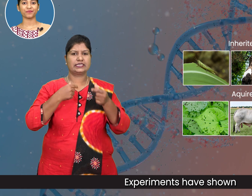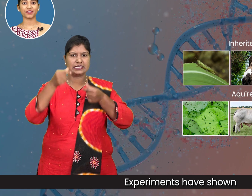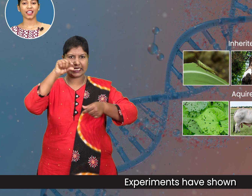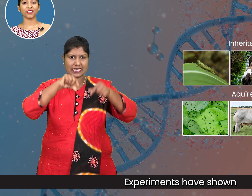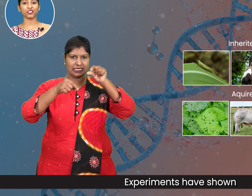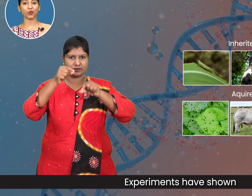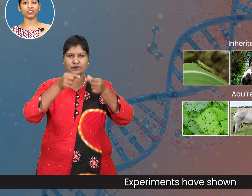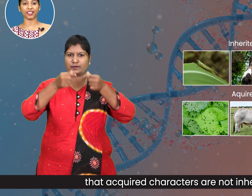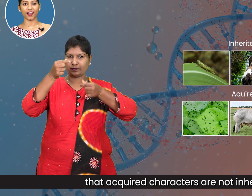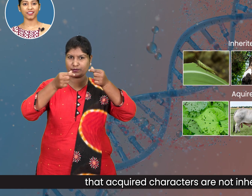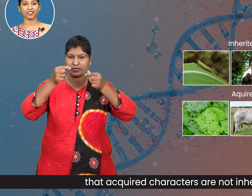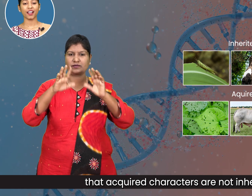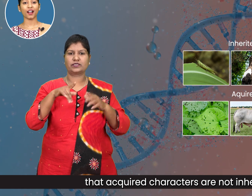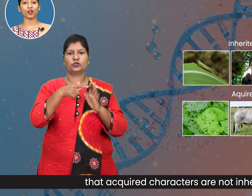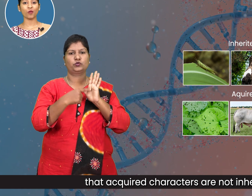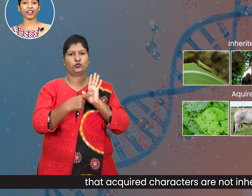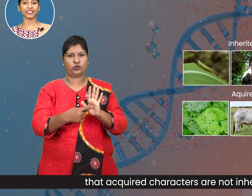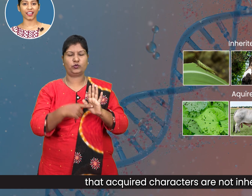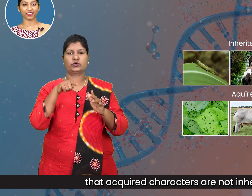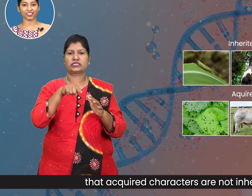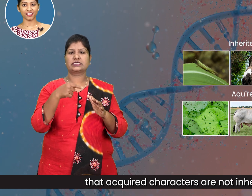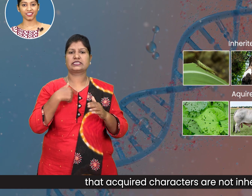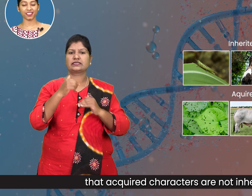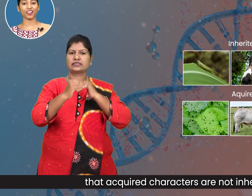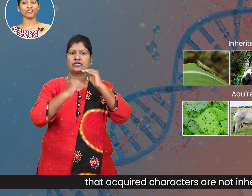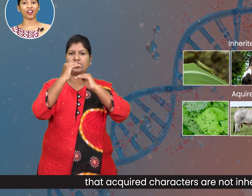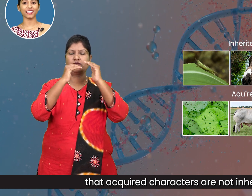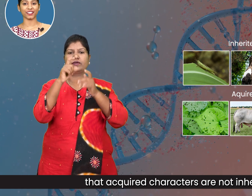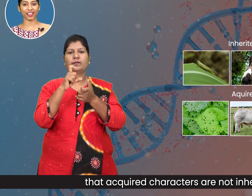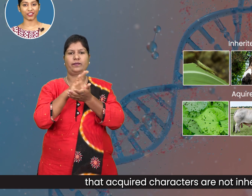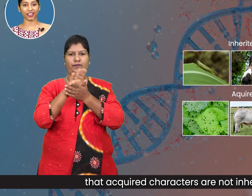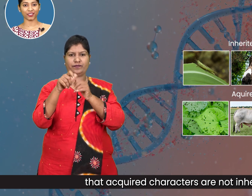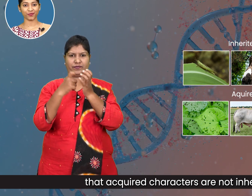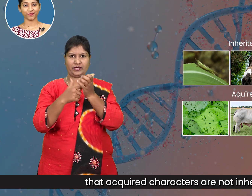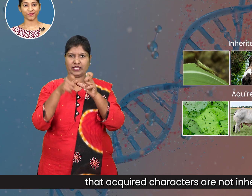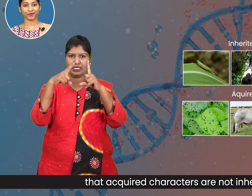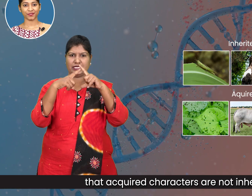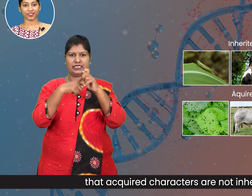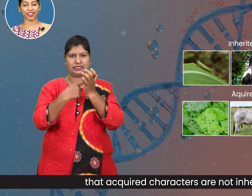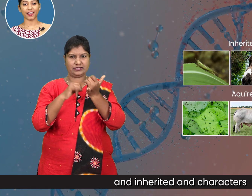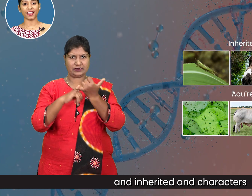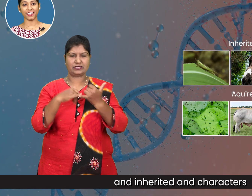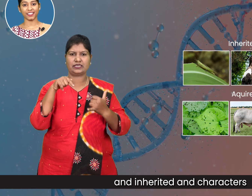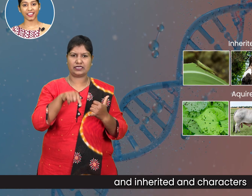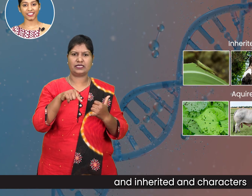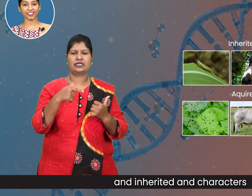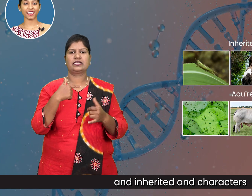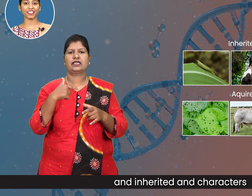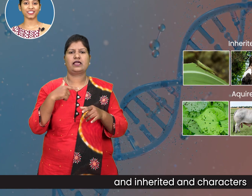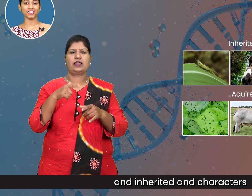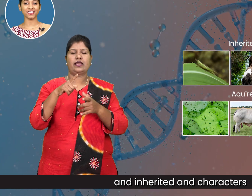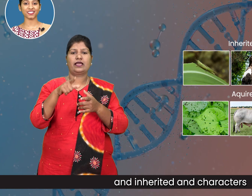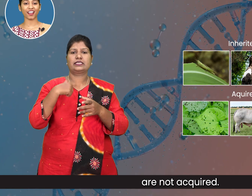Experiments have shown that acquired characters are not inherited and